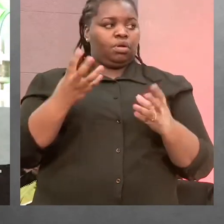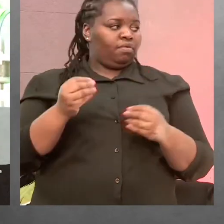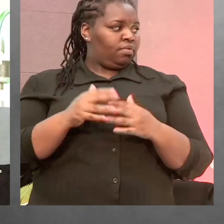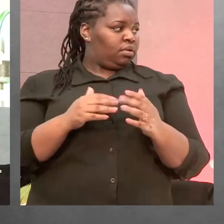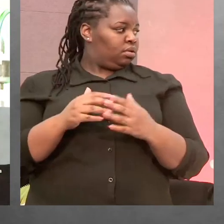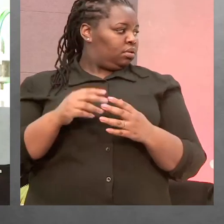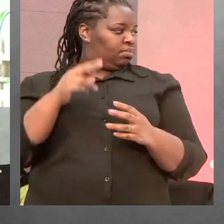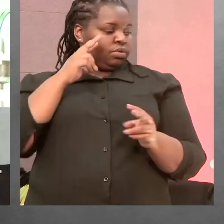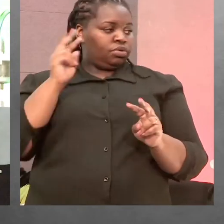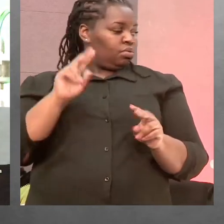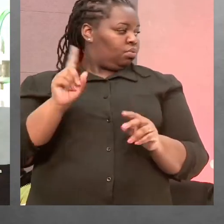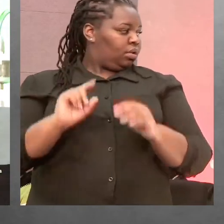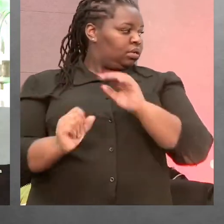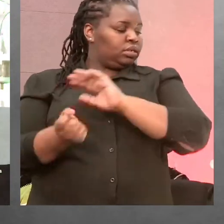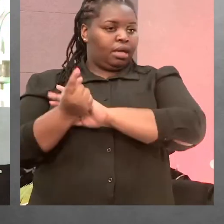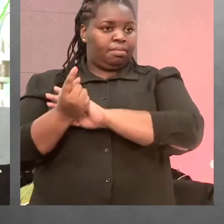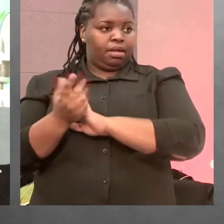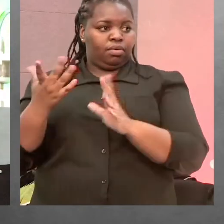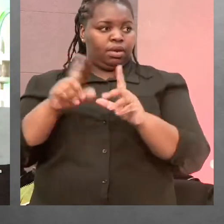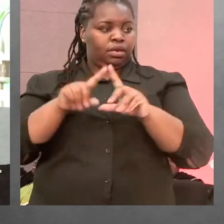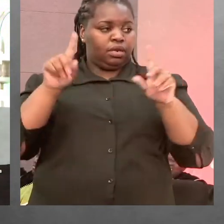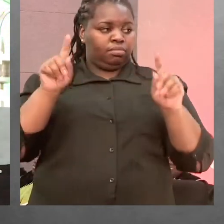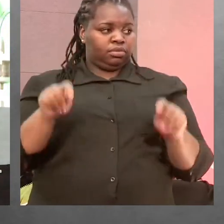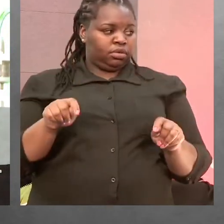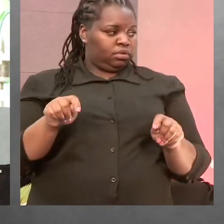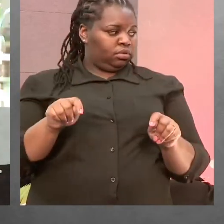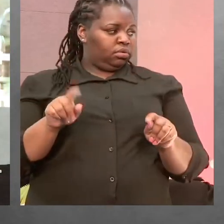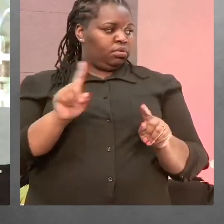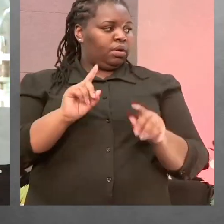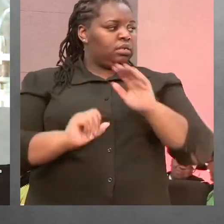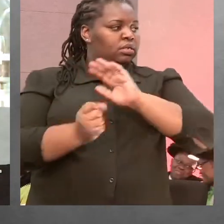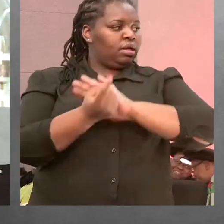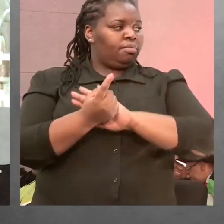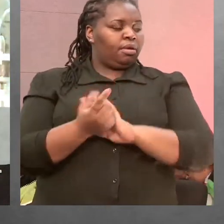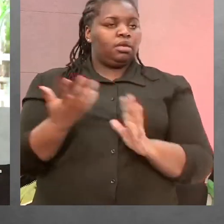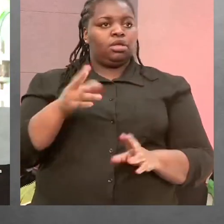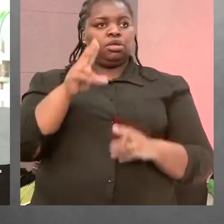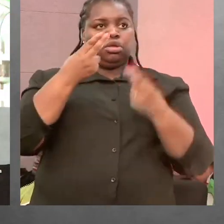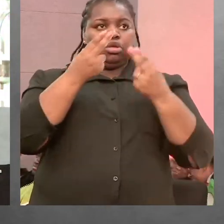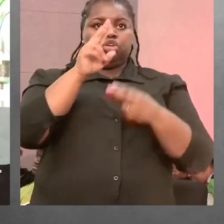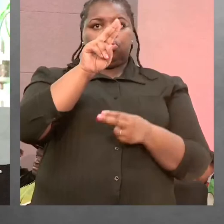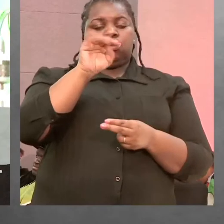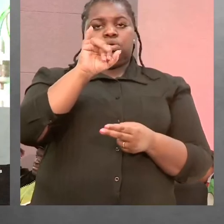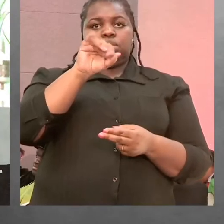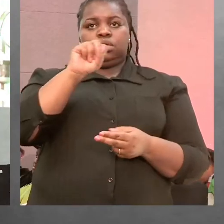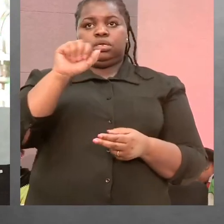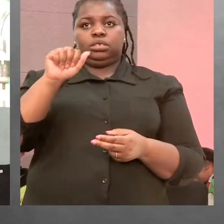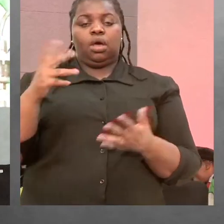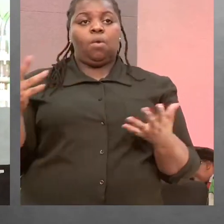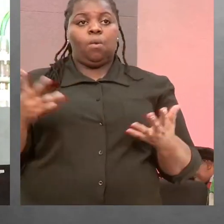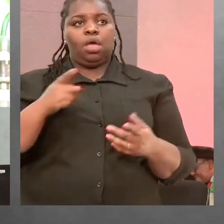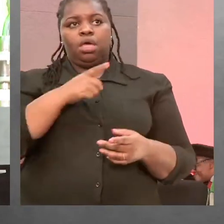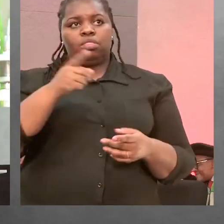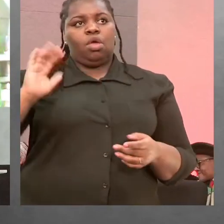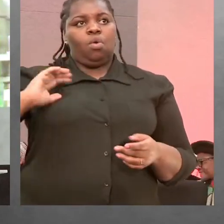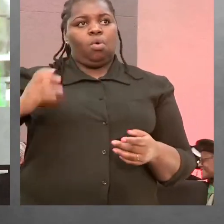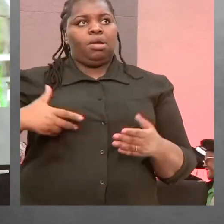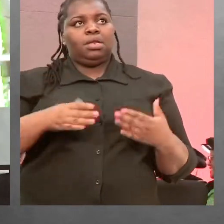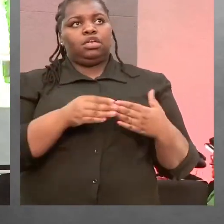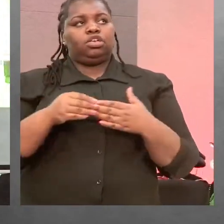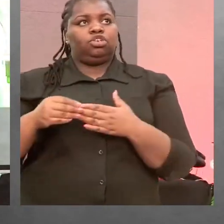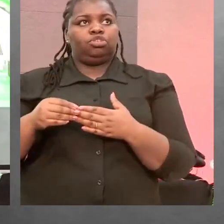from what has happened in Cape Town, from what is happening in UNISA, where women in leadership are